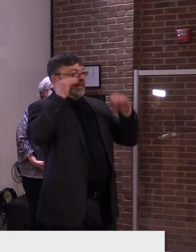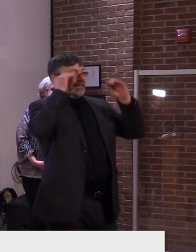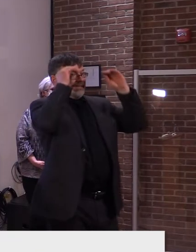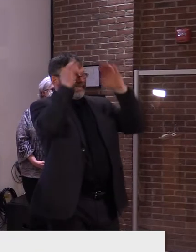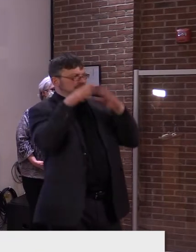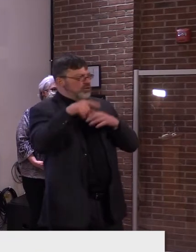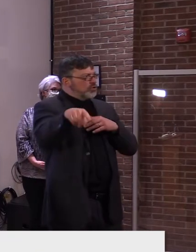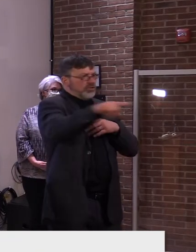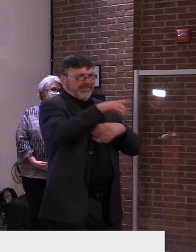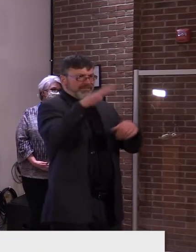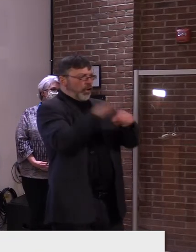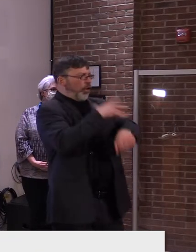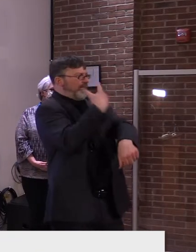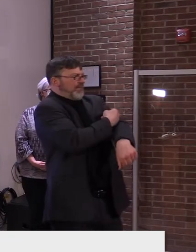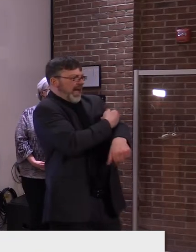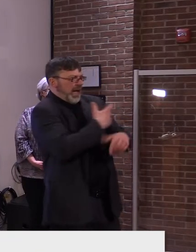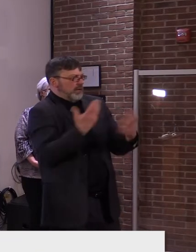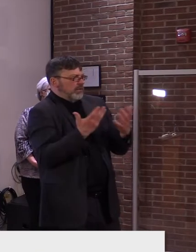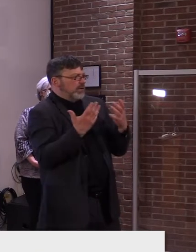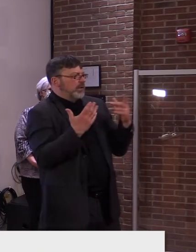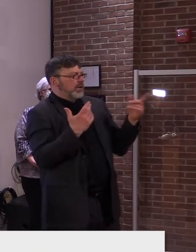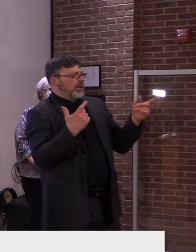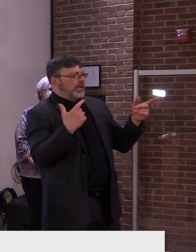it accurately. Yeah, it's